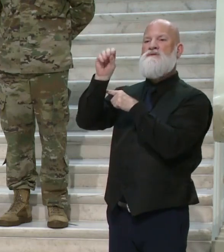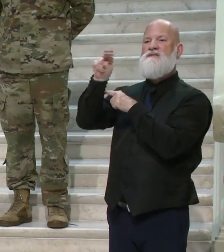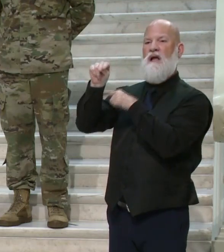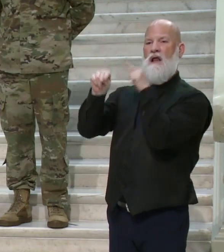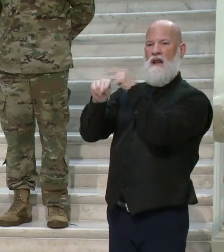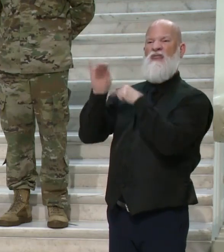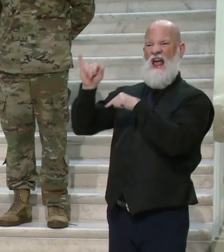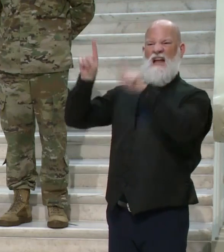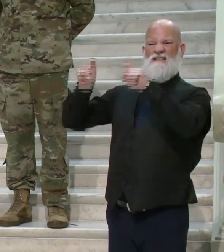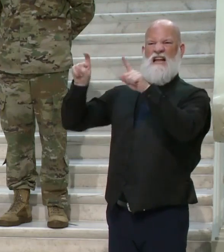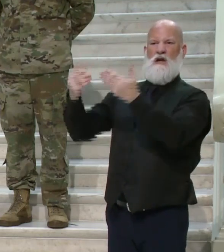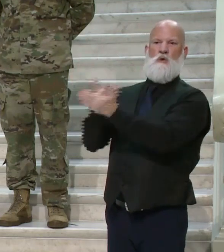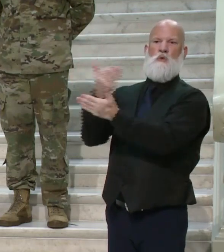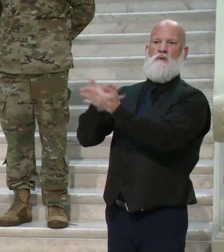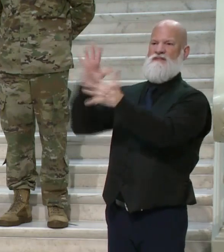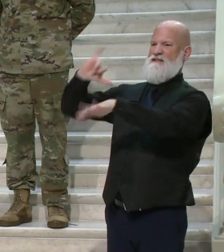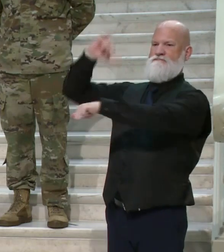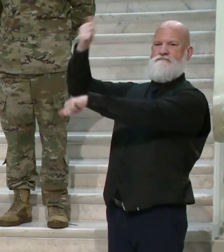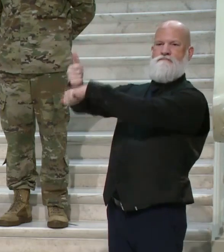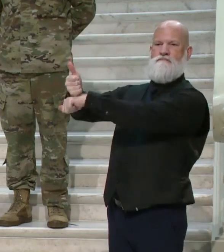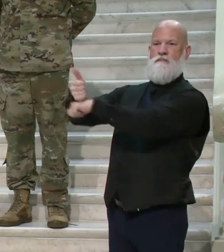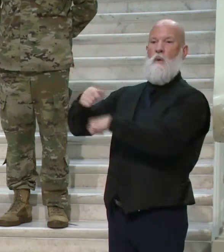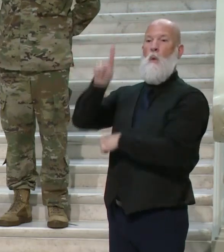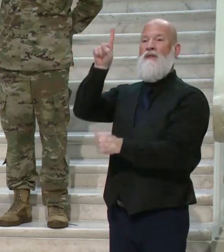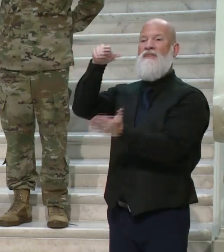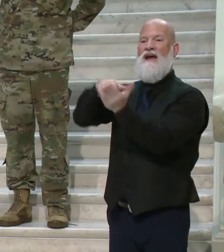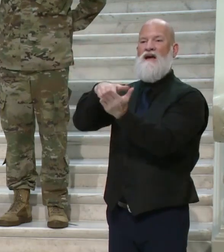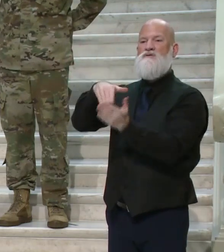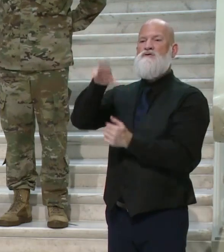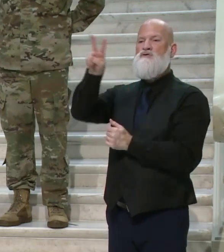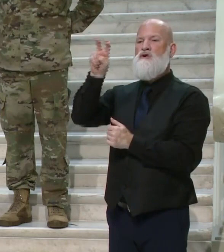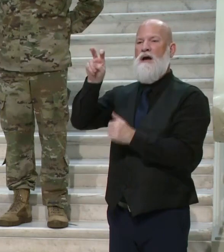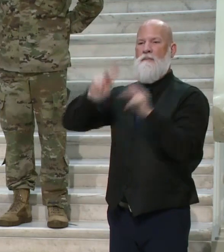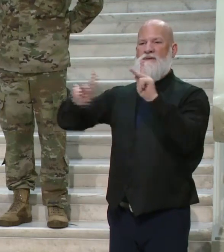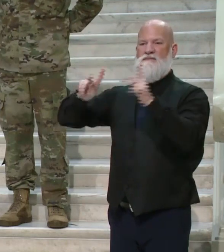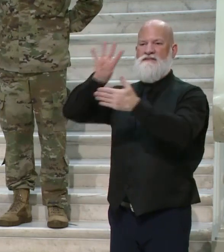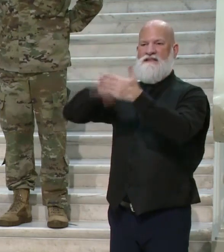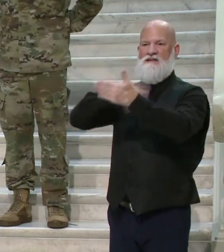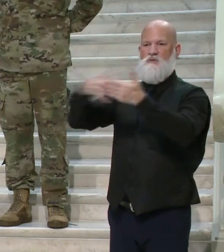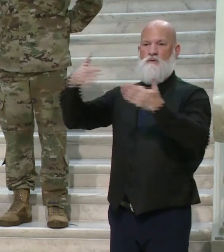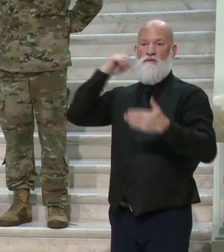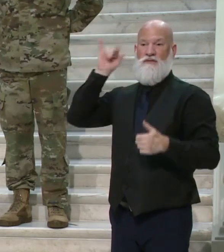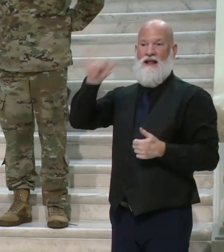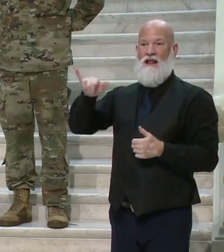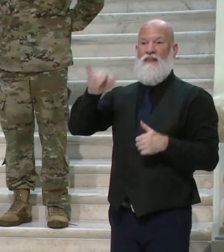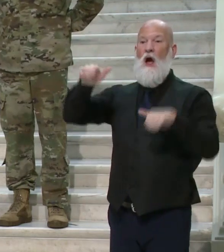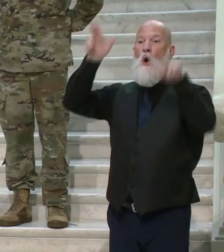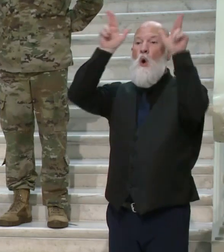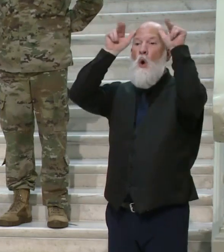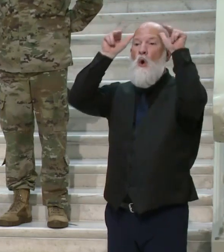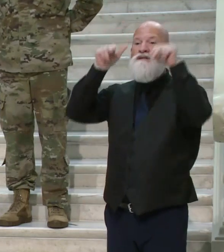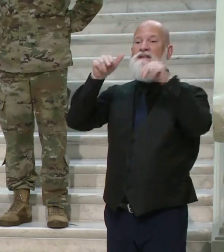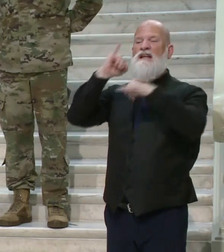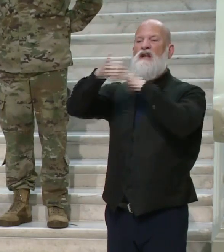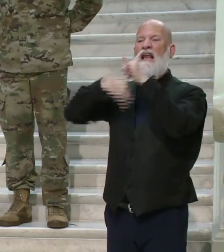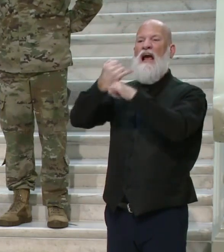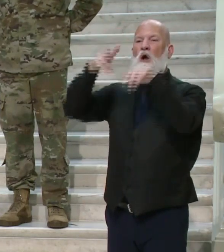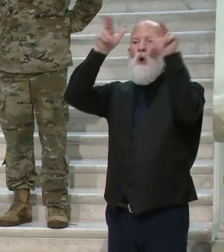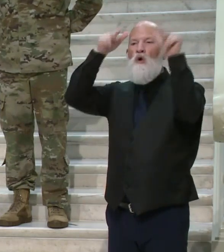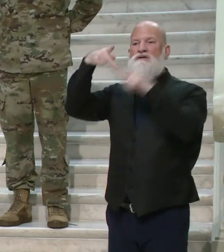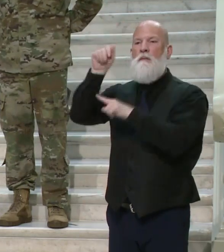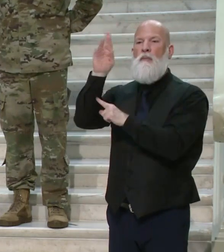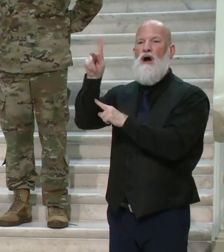already has 1,200 people scheduled for the horse park in Rockdale. I mean,